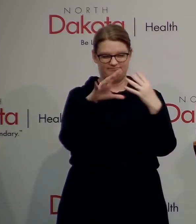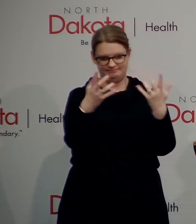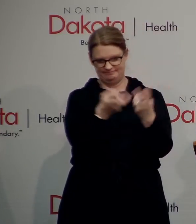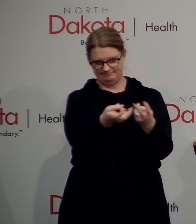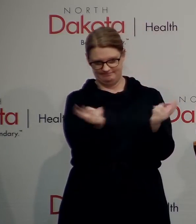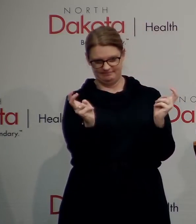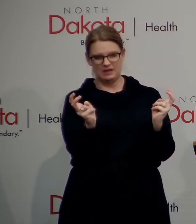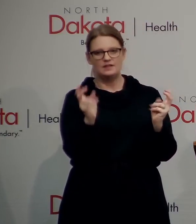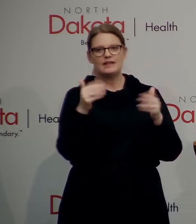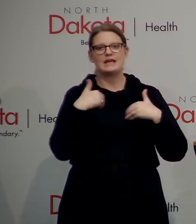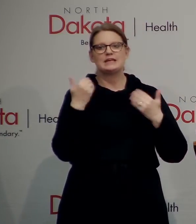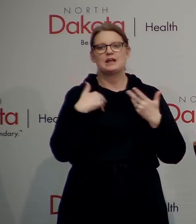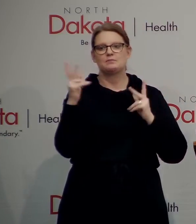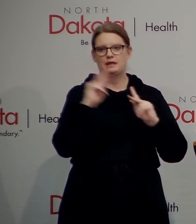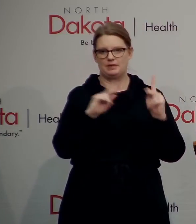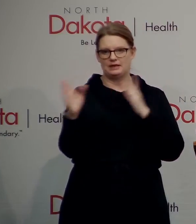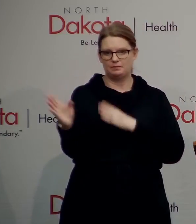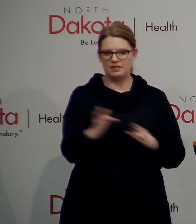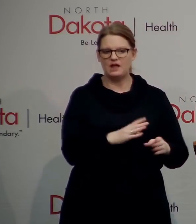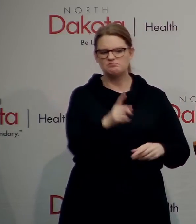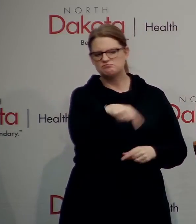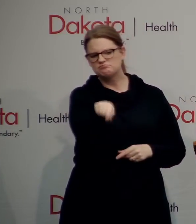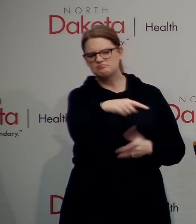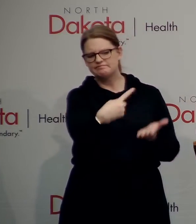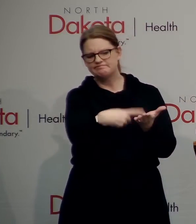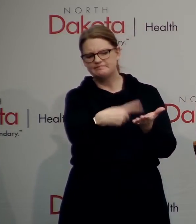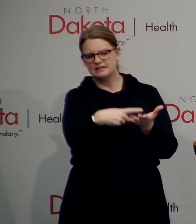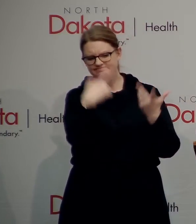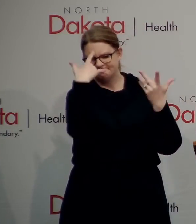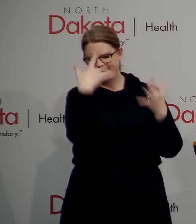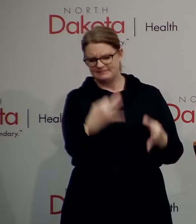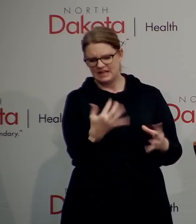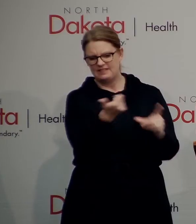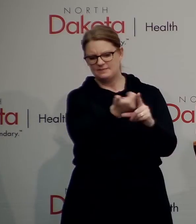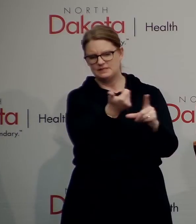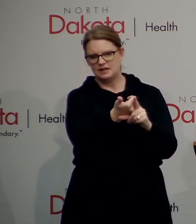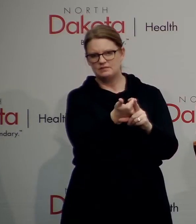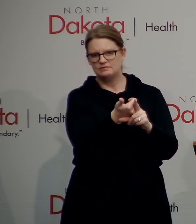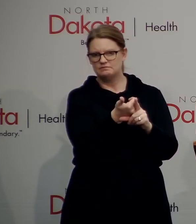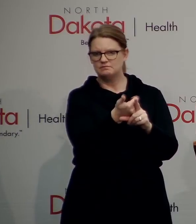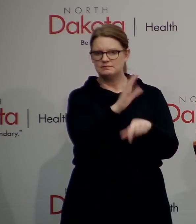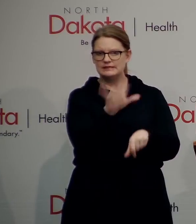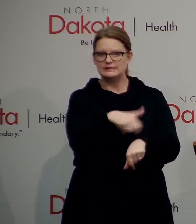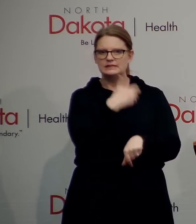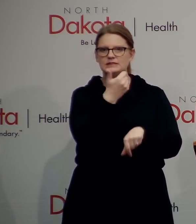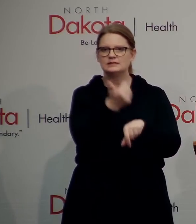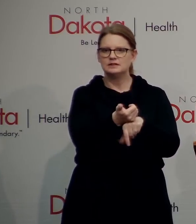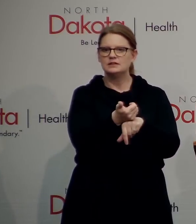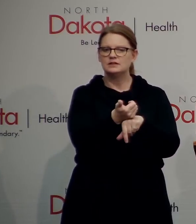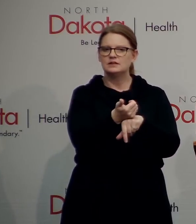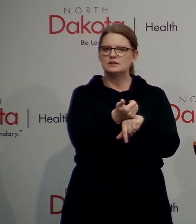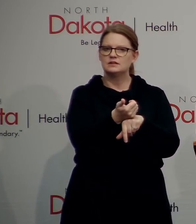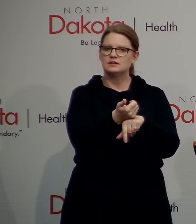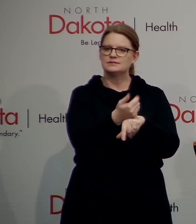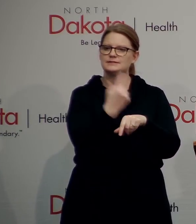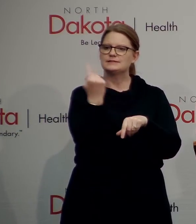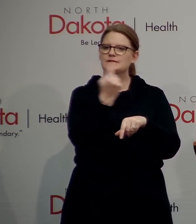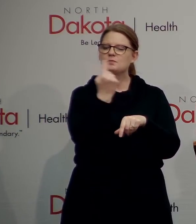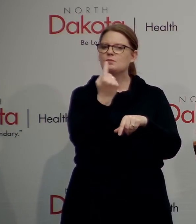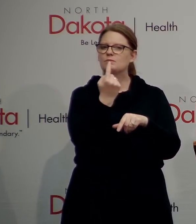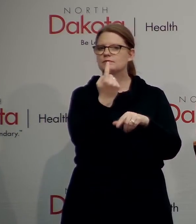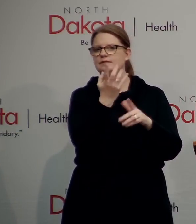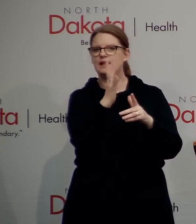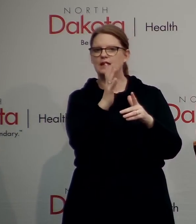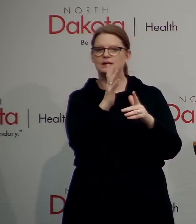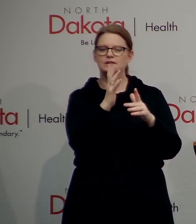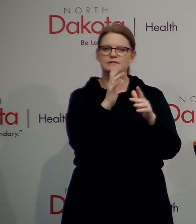plan to mobilize themselves and create a vehicle for them to communicate on